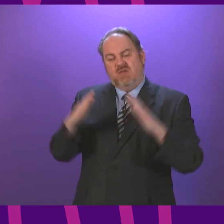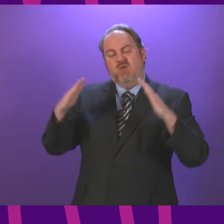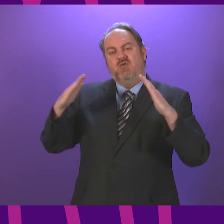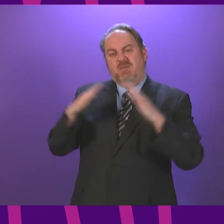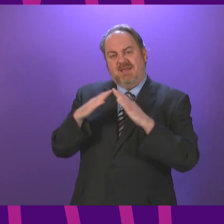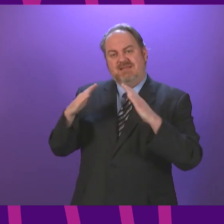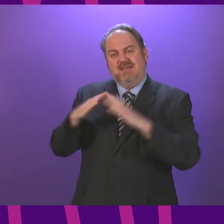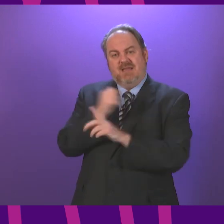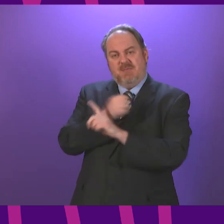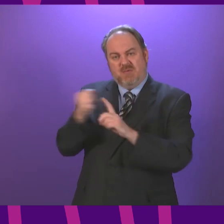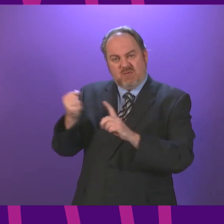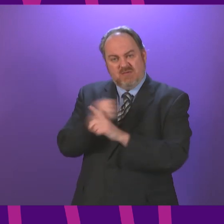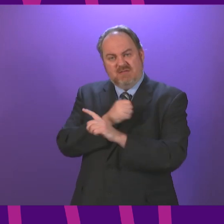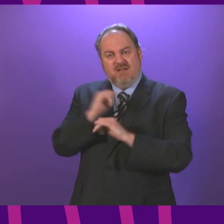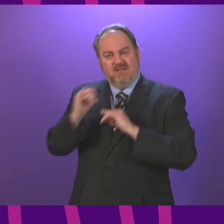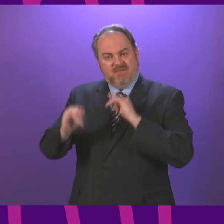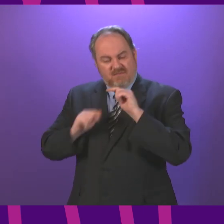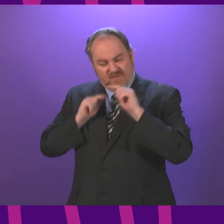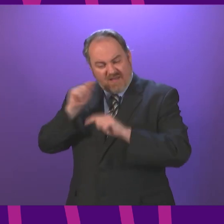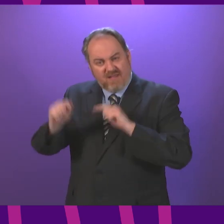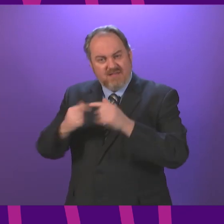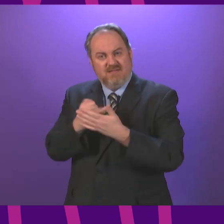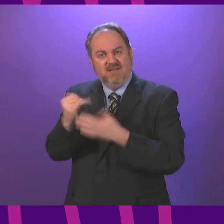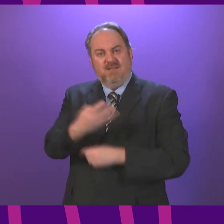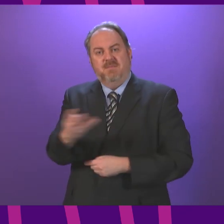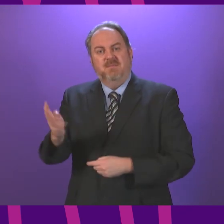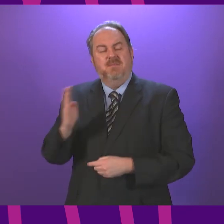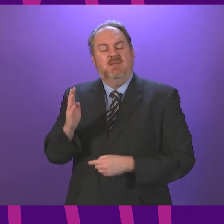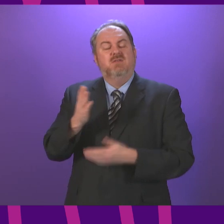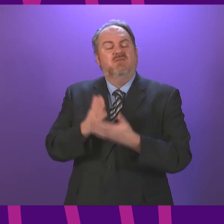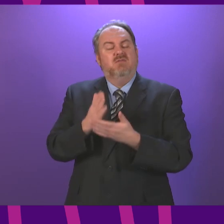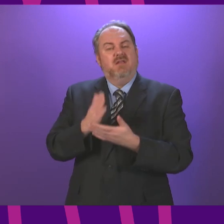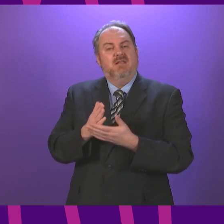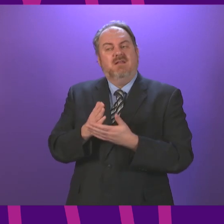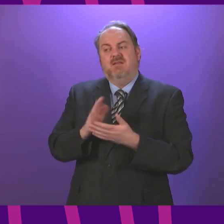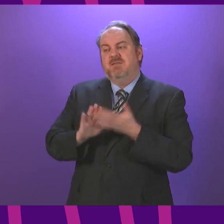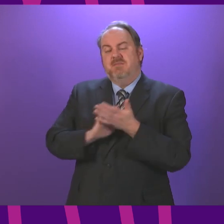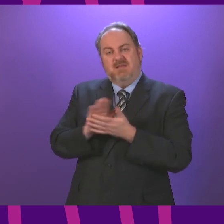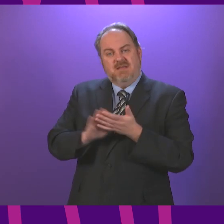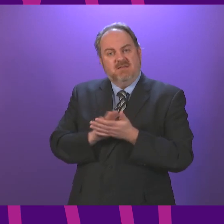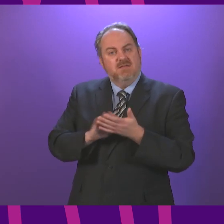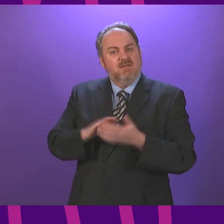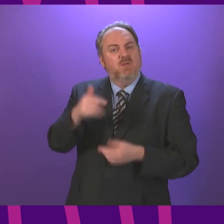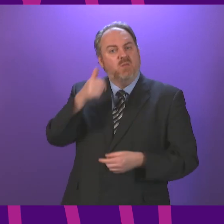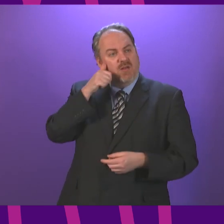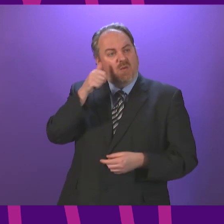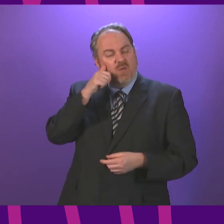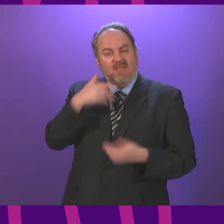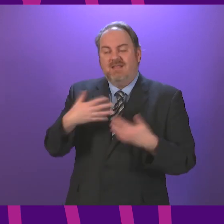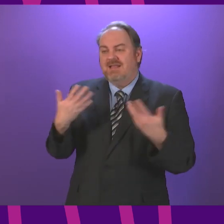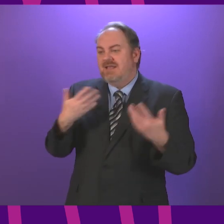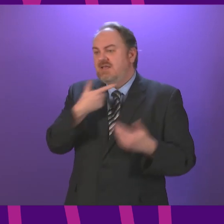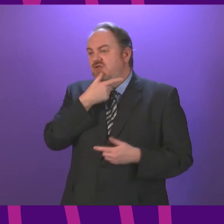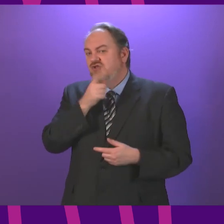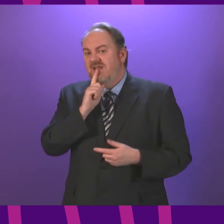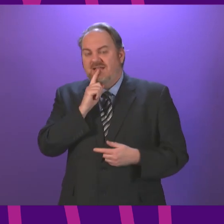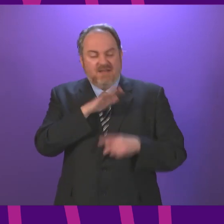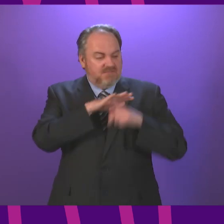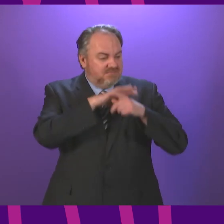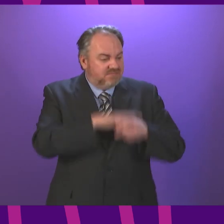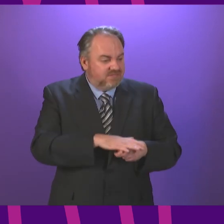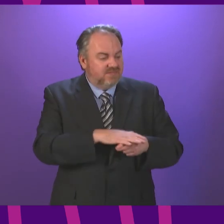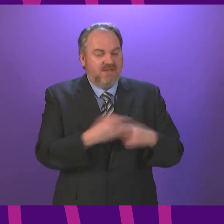to review how national and local specialist services for women and children experienced in gender-based violence are commissioned and funded, and how we can